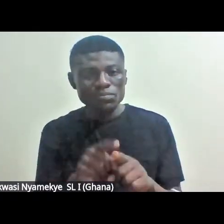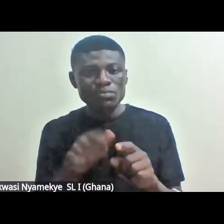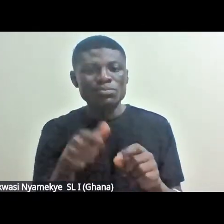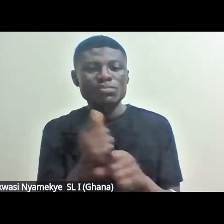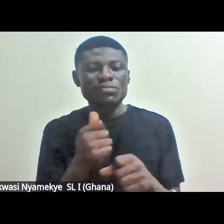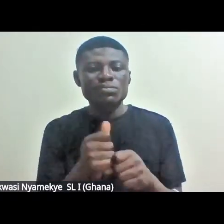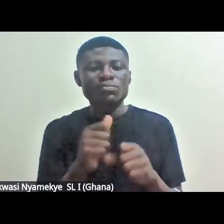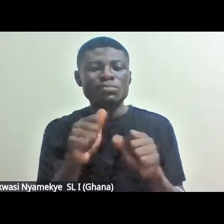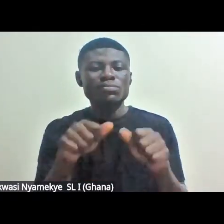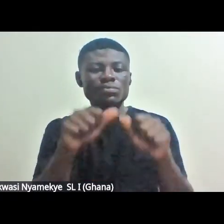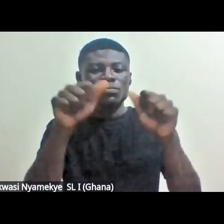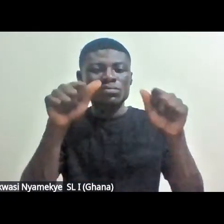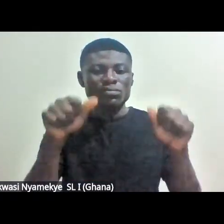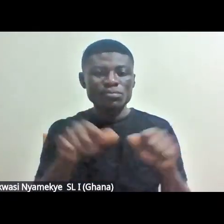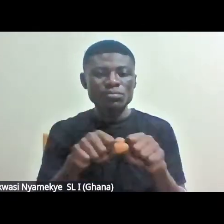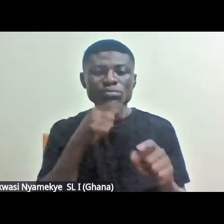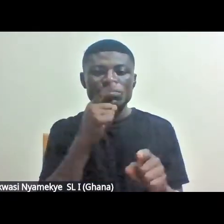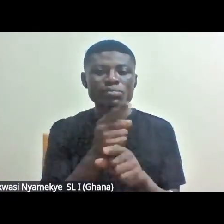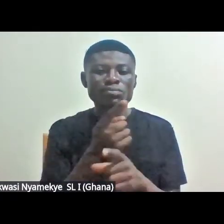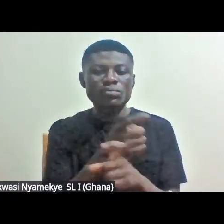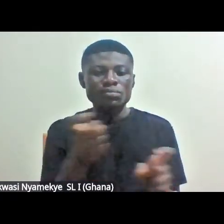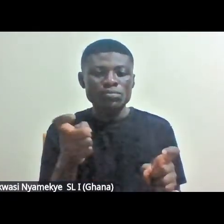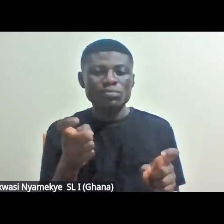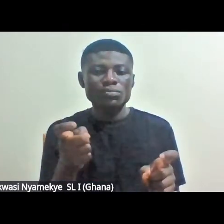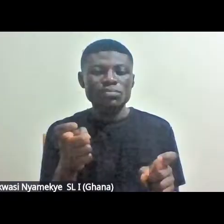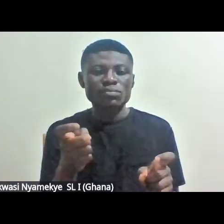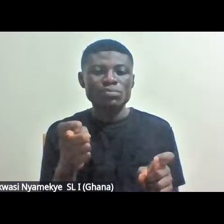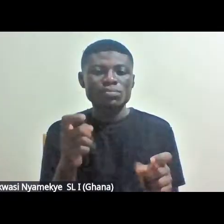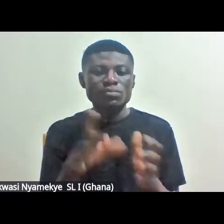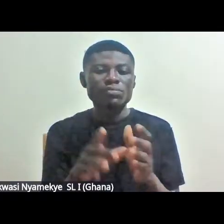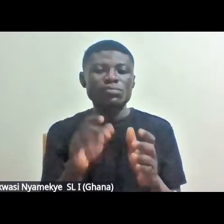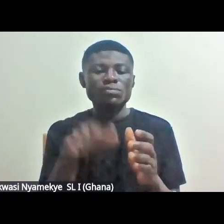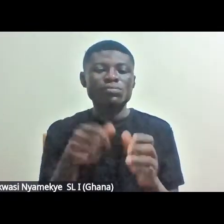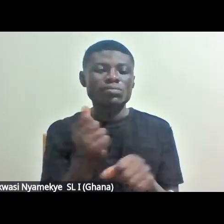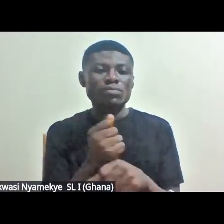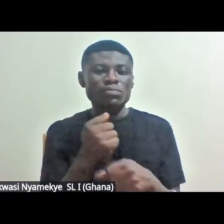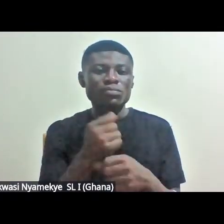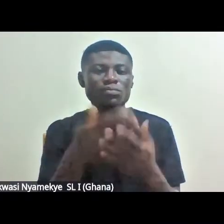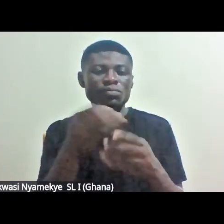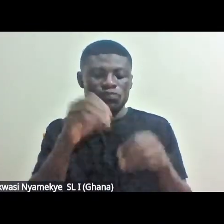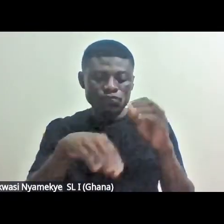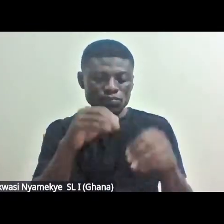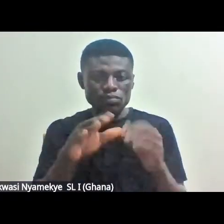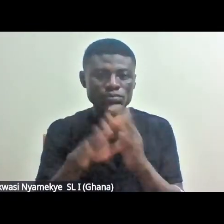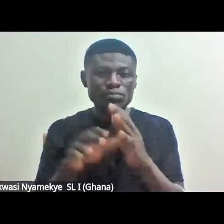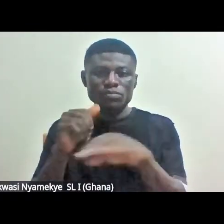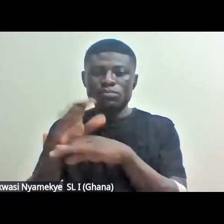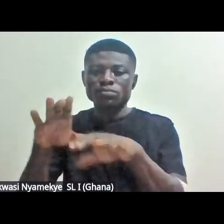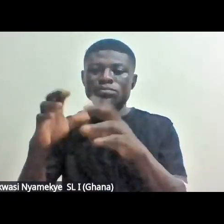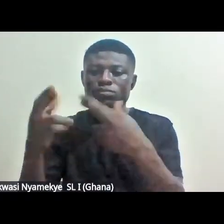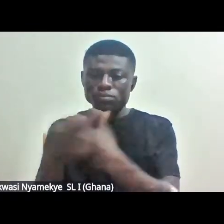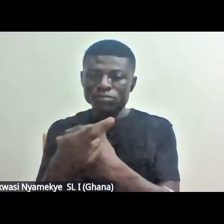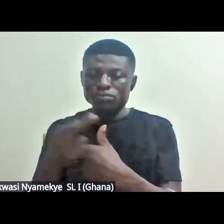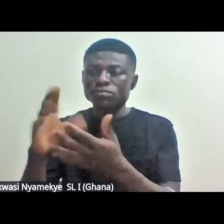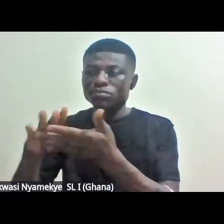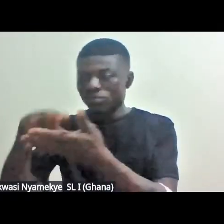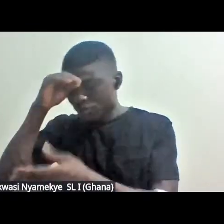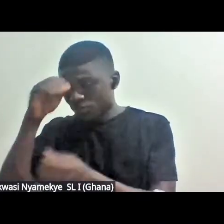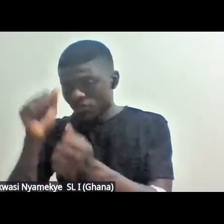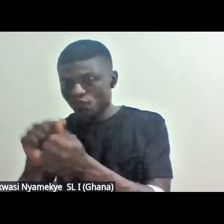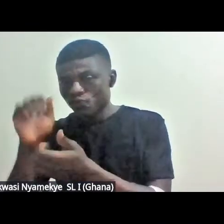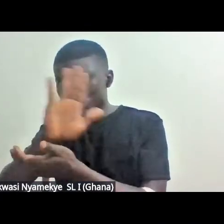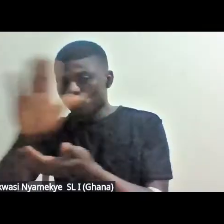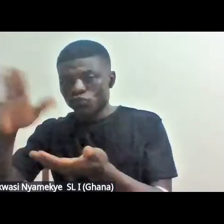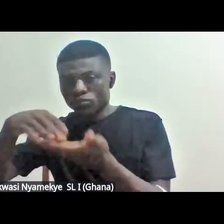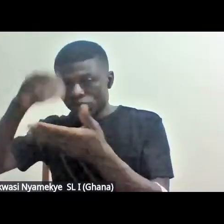that it doesn't get spoiled. Laminate them, invest a little bit of money, take it to your class and learn with your student. So you